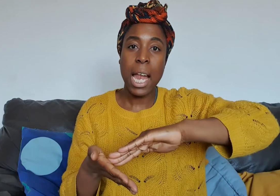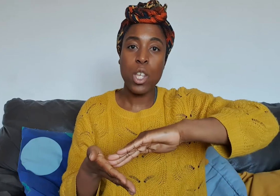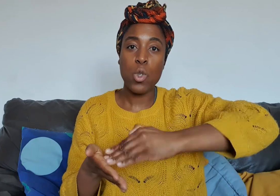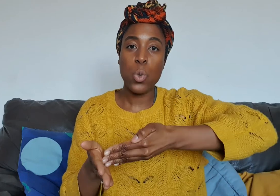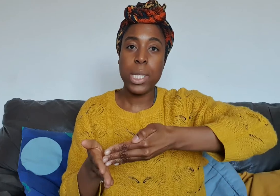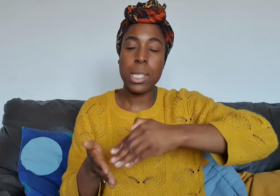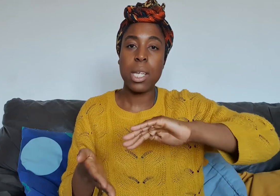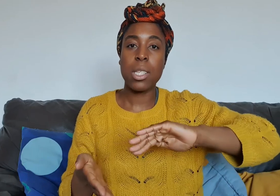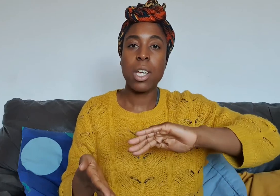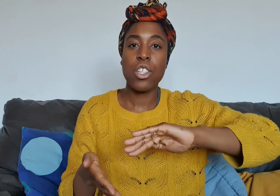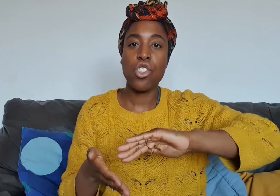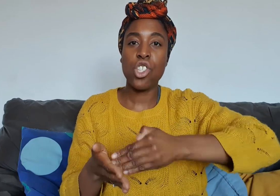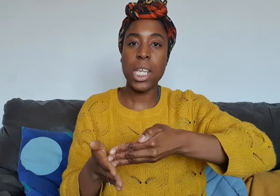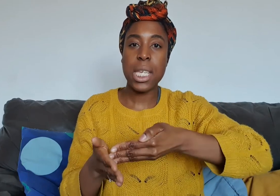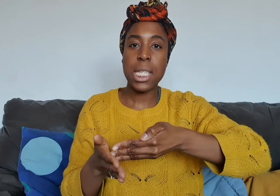then you twist it. Cheese.